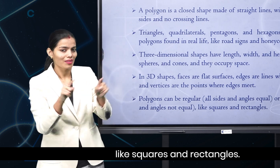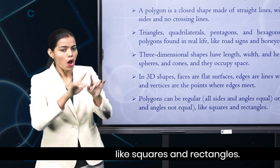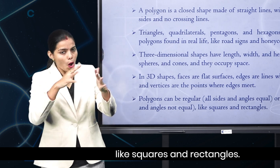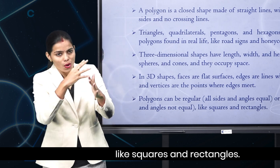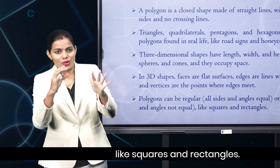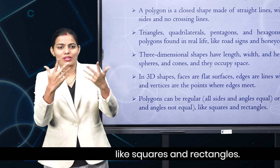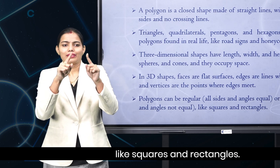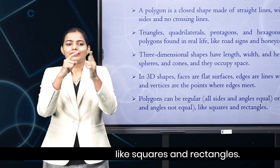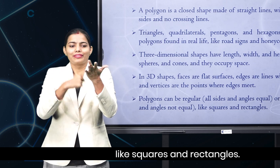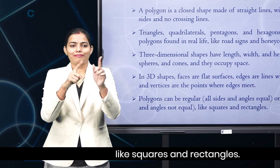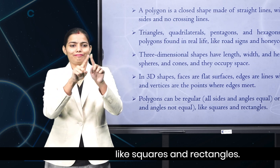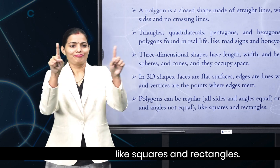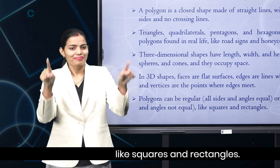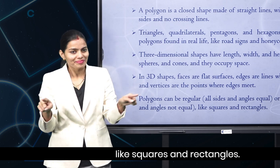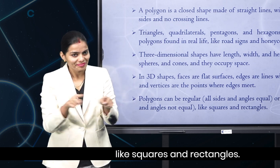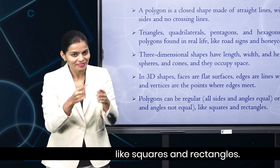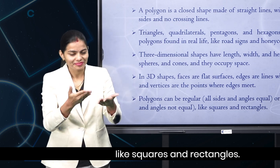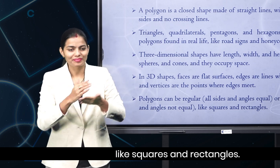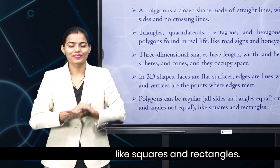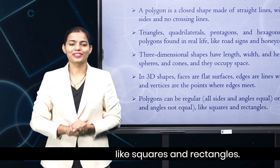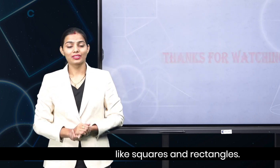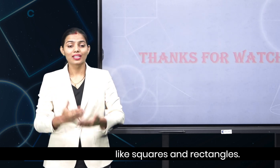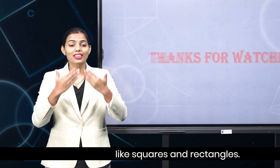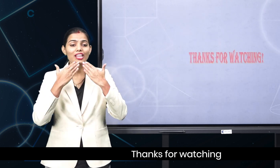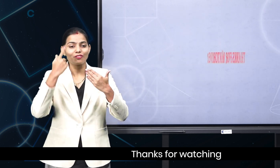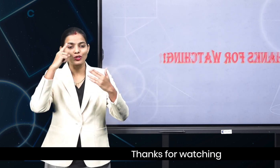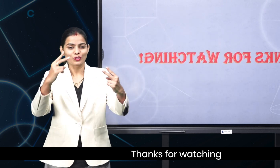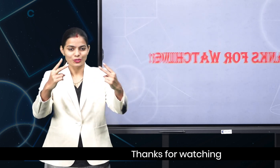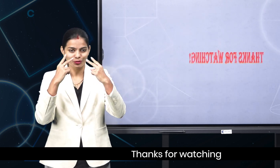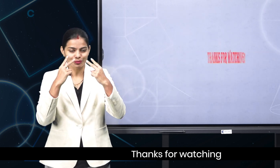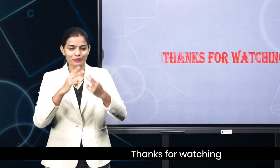Thanks for watching.